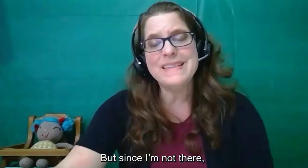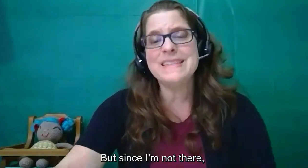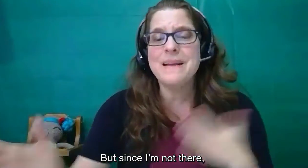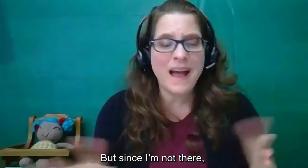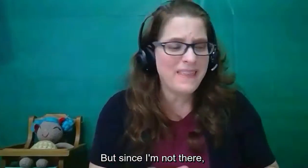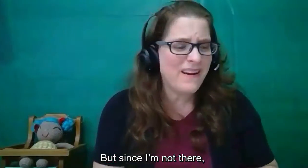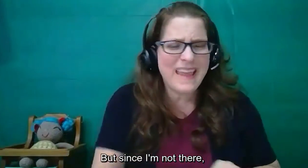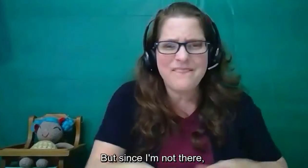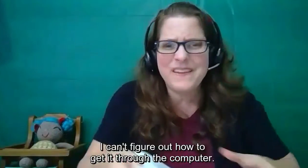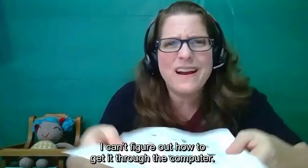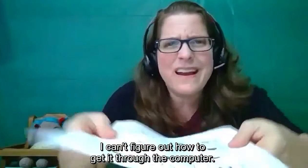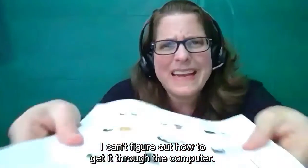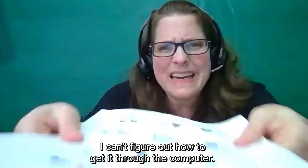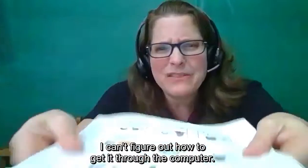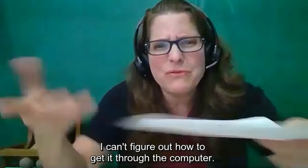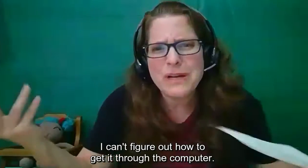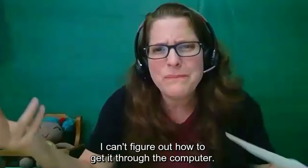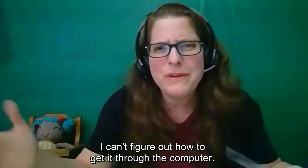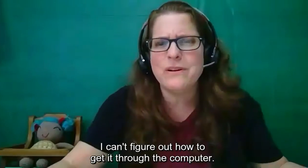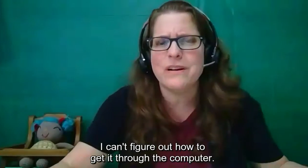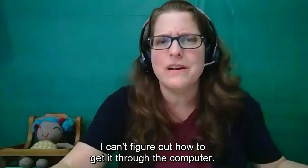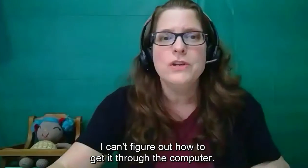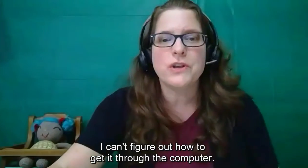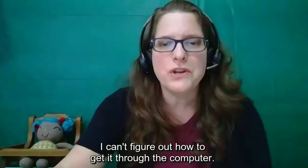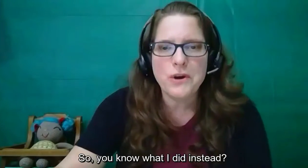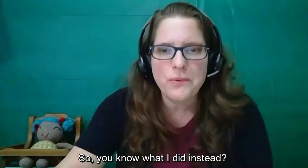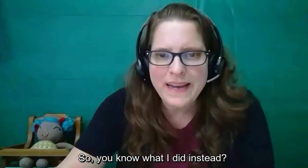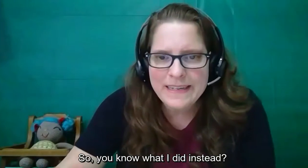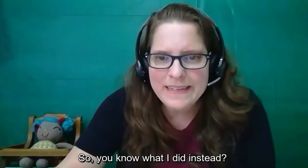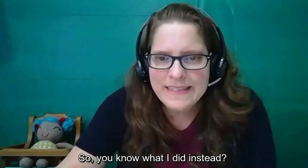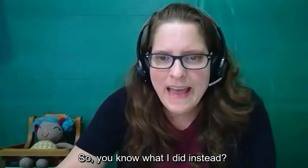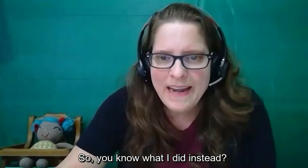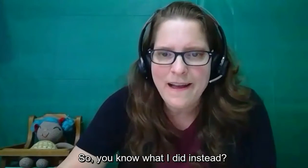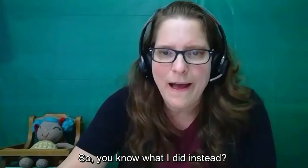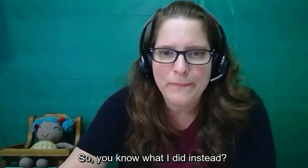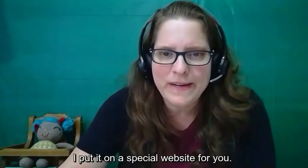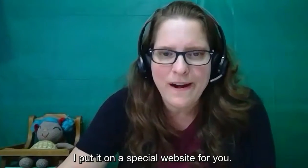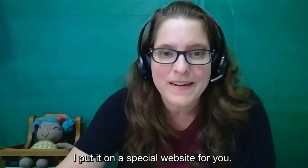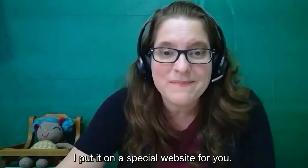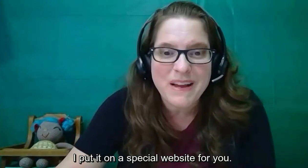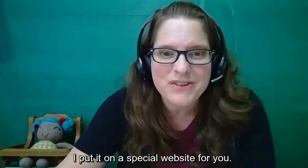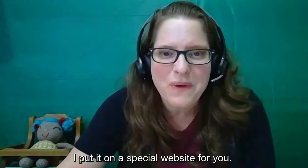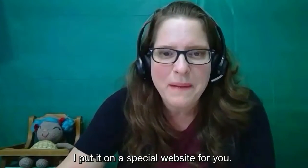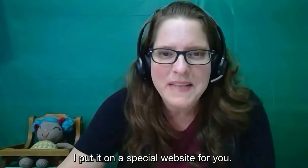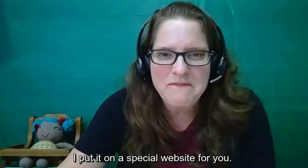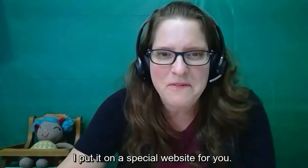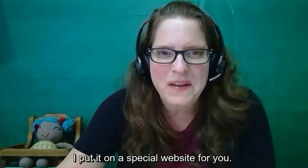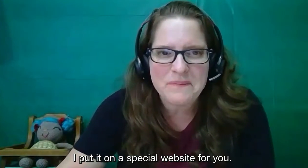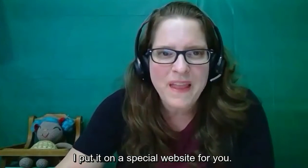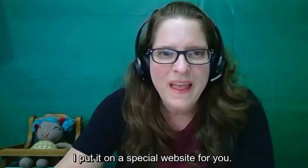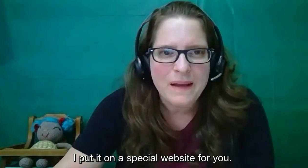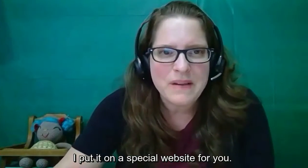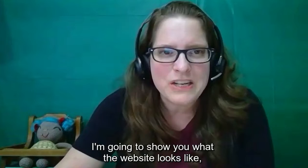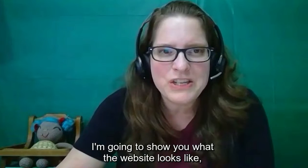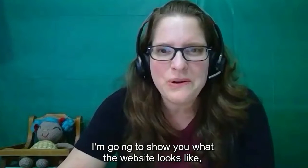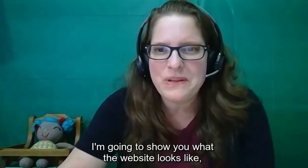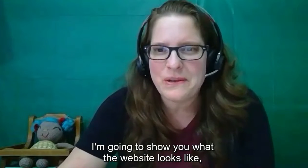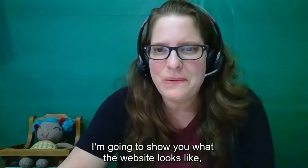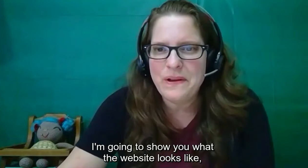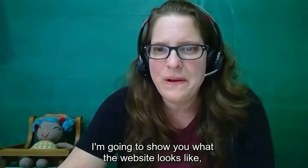But since I'm not there, I can't figure out how to get it through the computer. So you know what I did instead? I put it on a special website for you. I'm going to show you